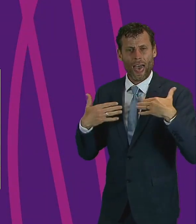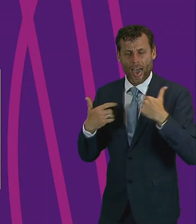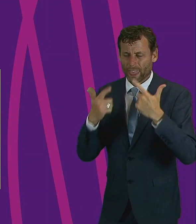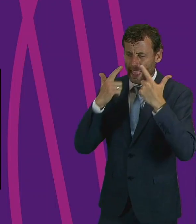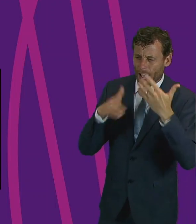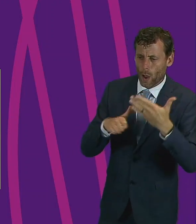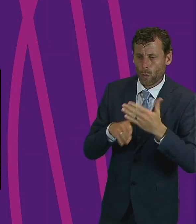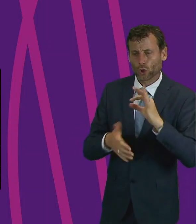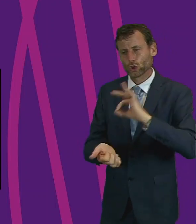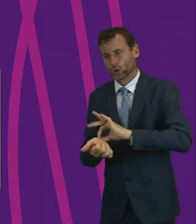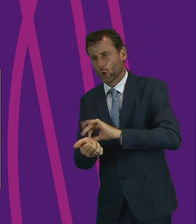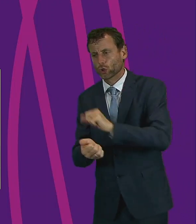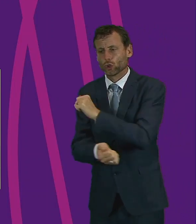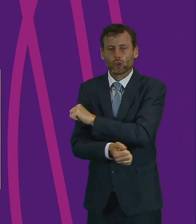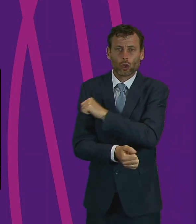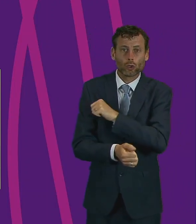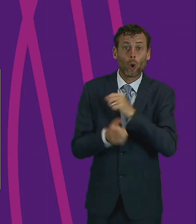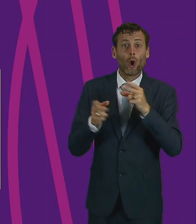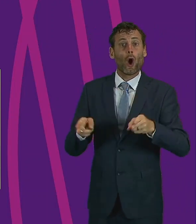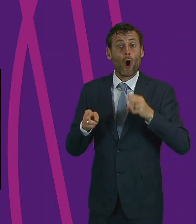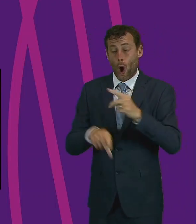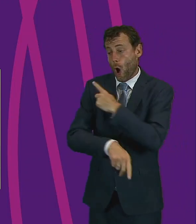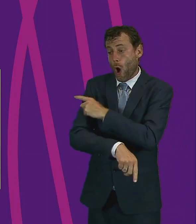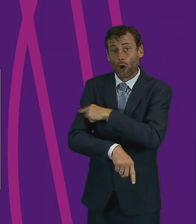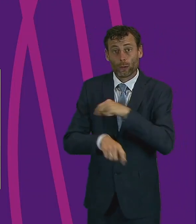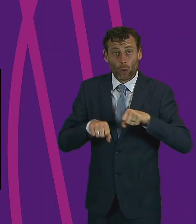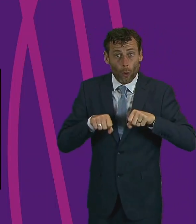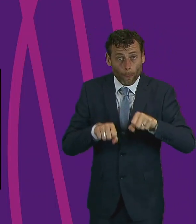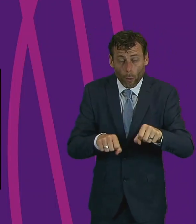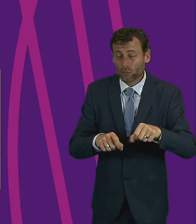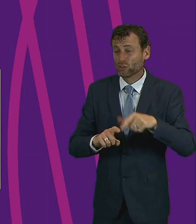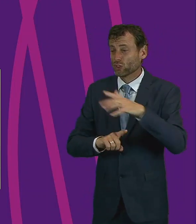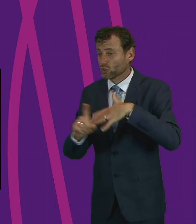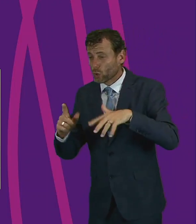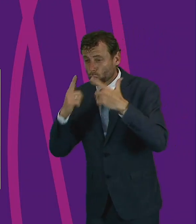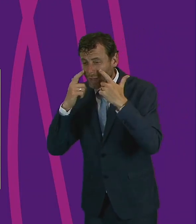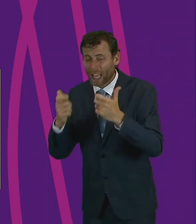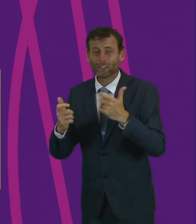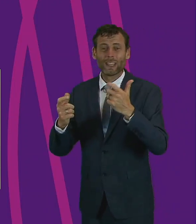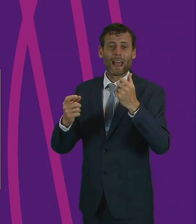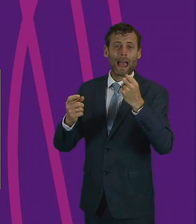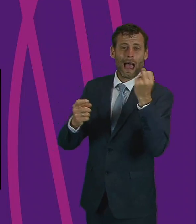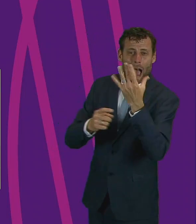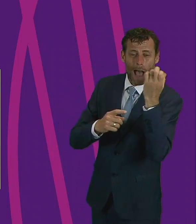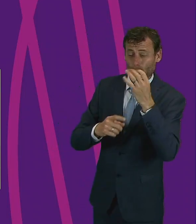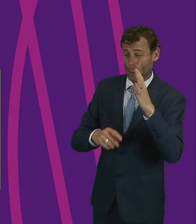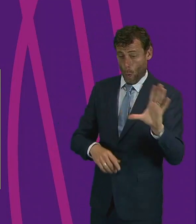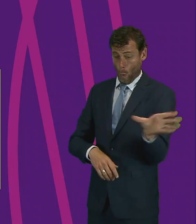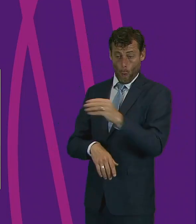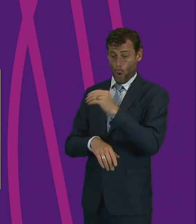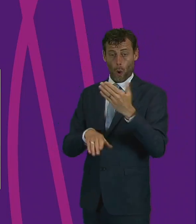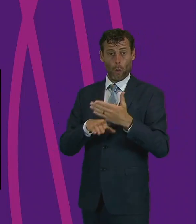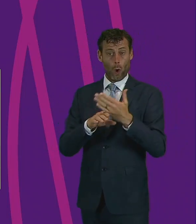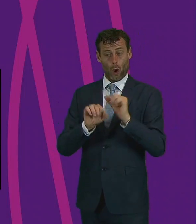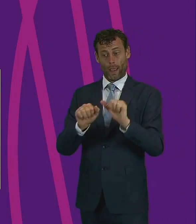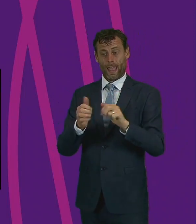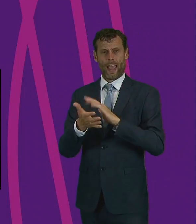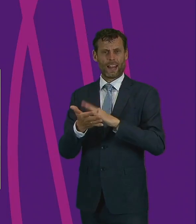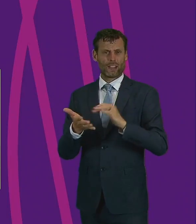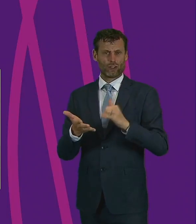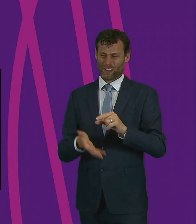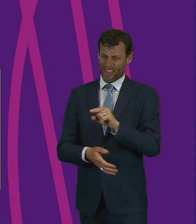nurses, to hospital porters and social carers, ambulance staff and all those that are involved in the NHS have all performed